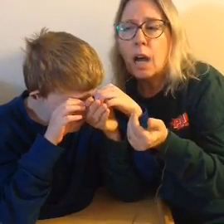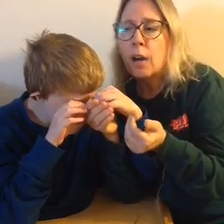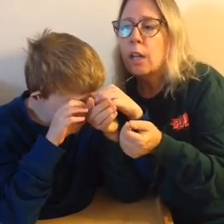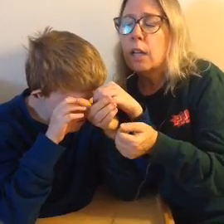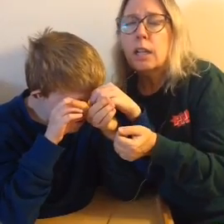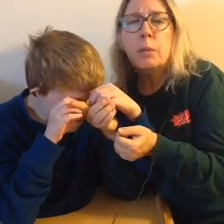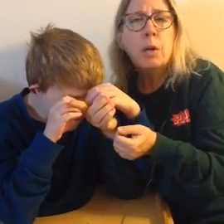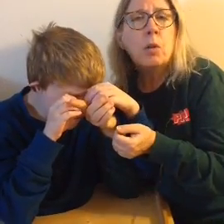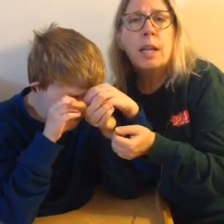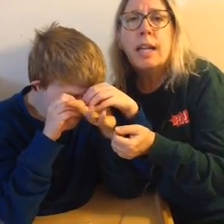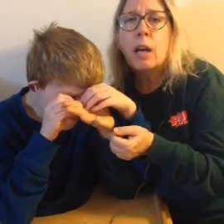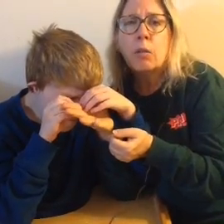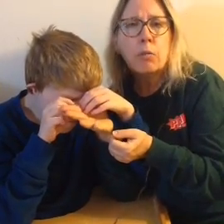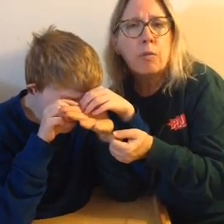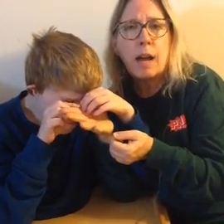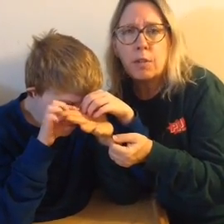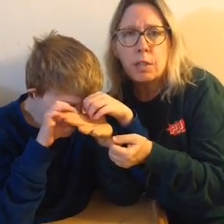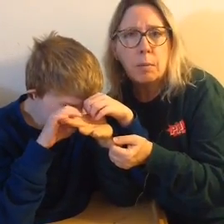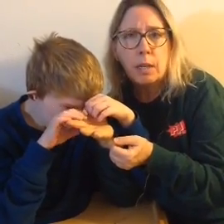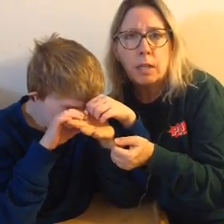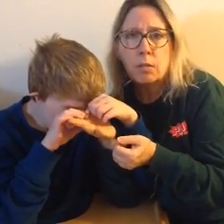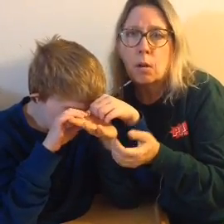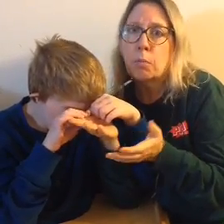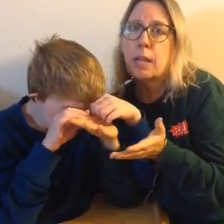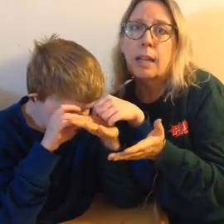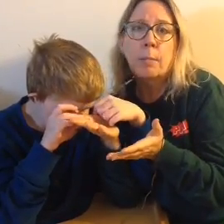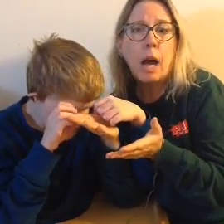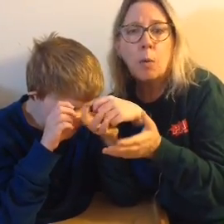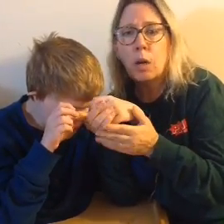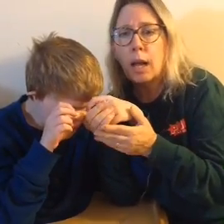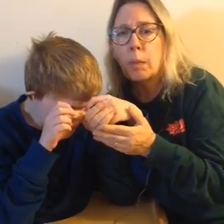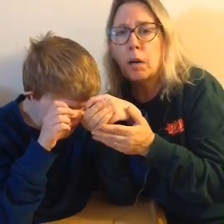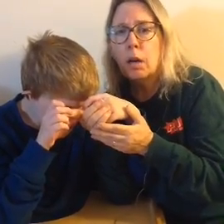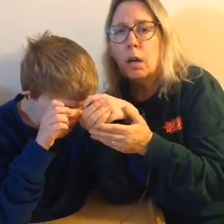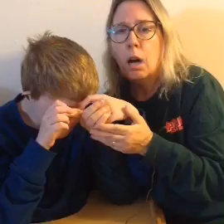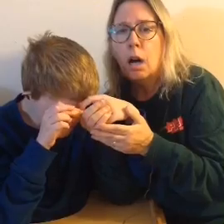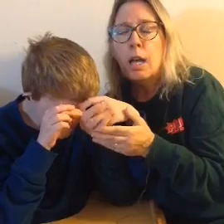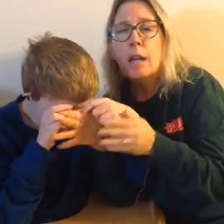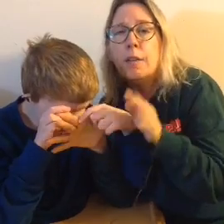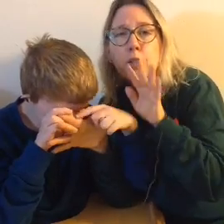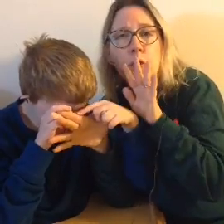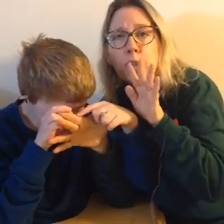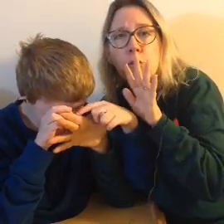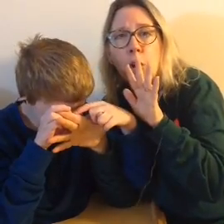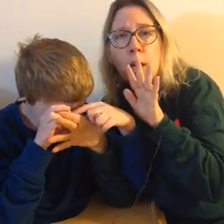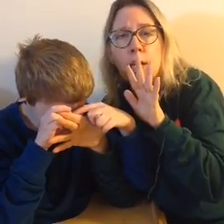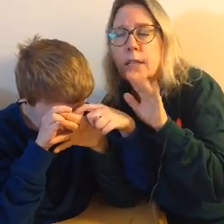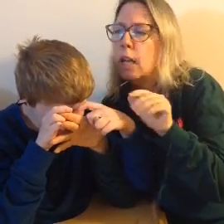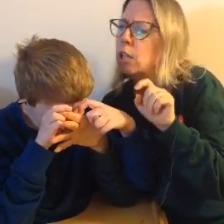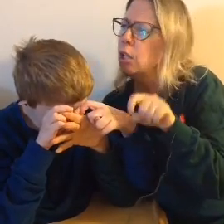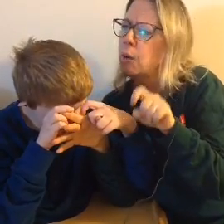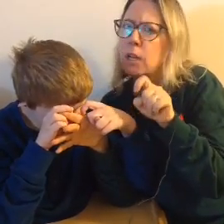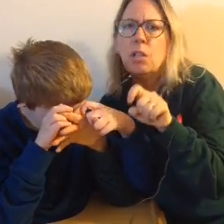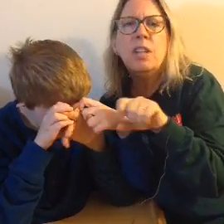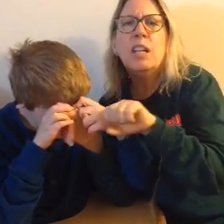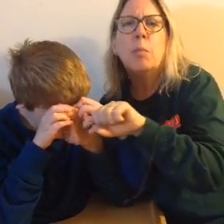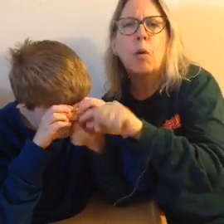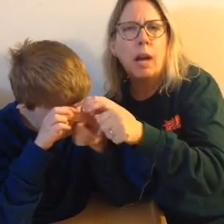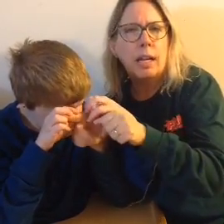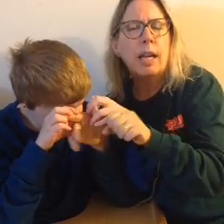tired, let him go lay down for 5 or 10 minutes or take a power nap. If he's frustrated, say, you know what, you need a break